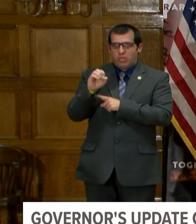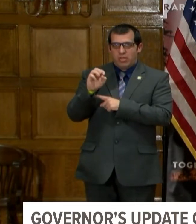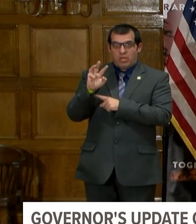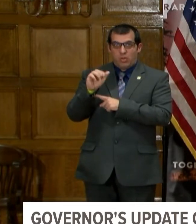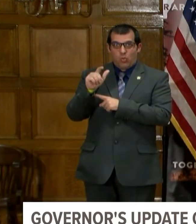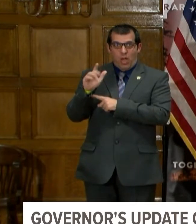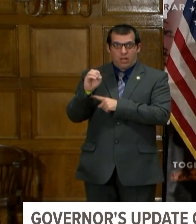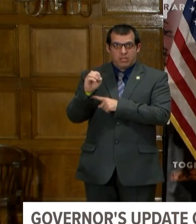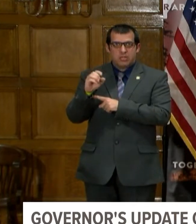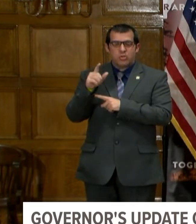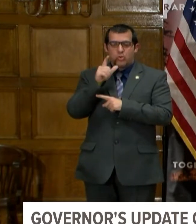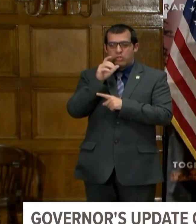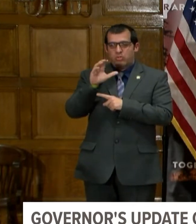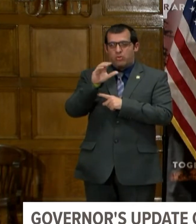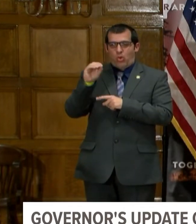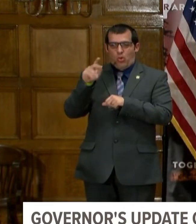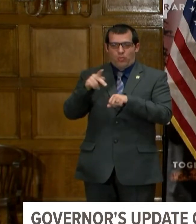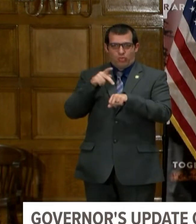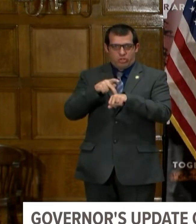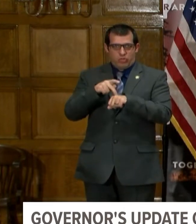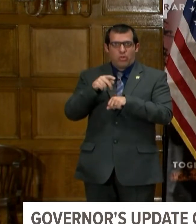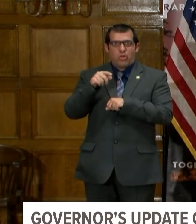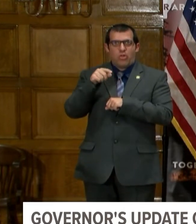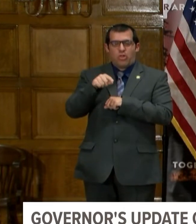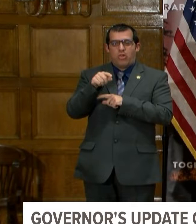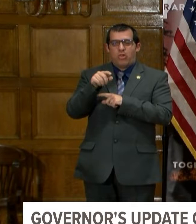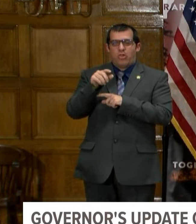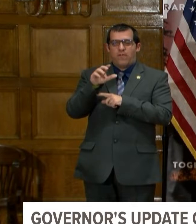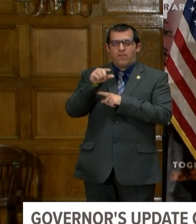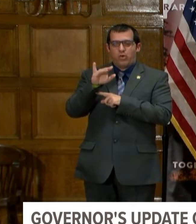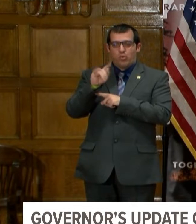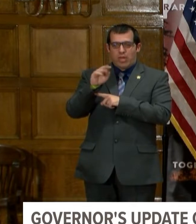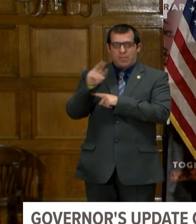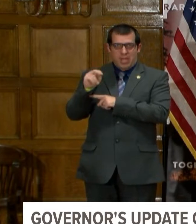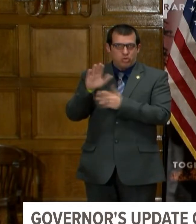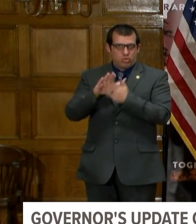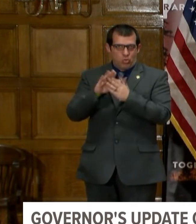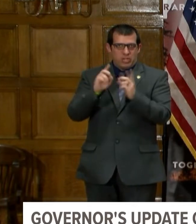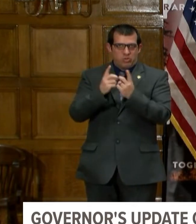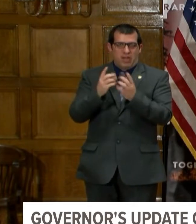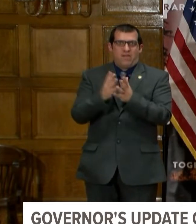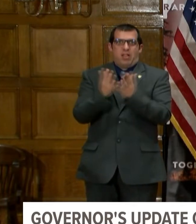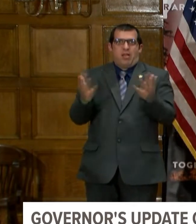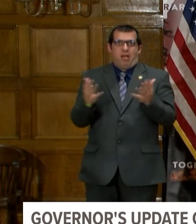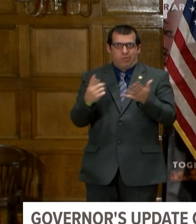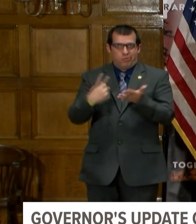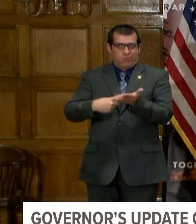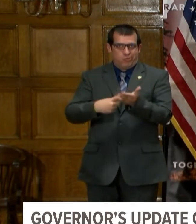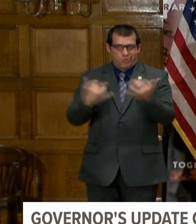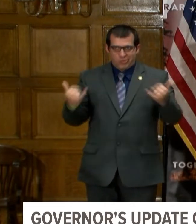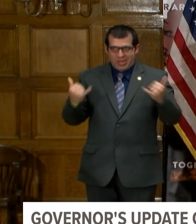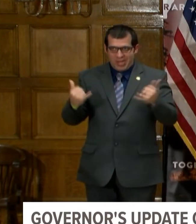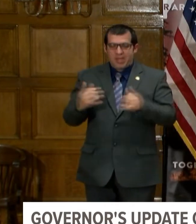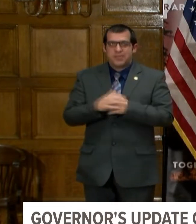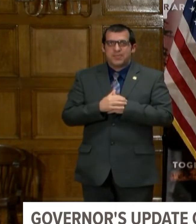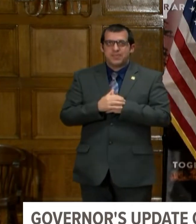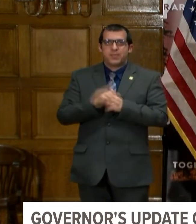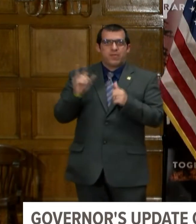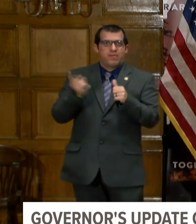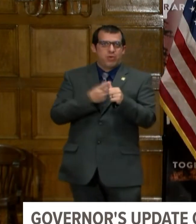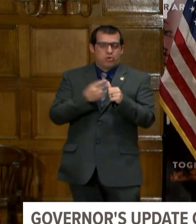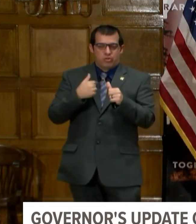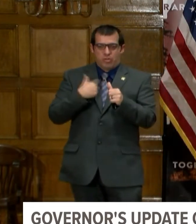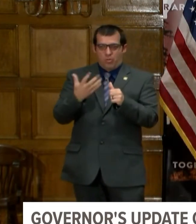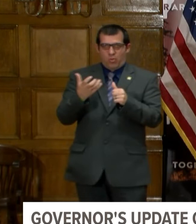from co-principal of the Quitman School District. And so we've got a lot to cover today. And let me first